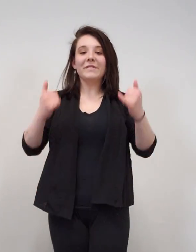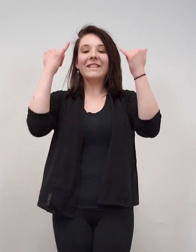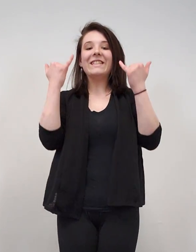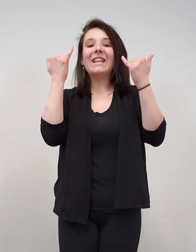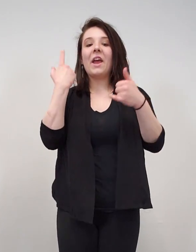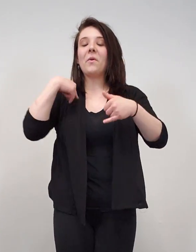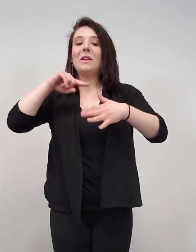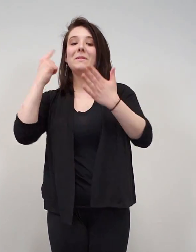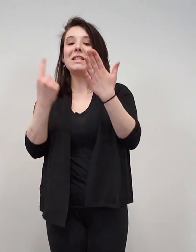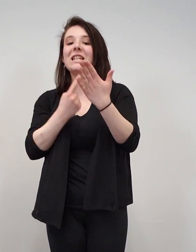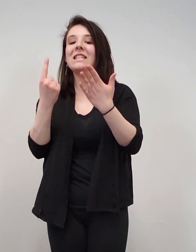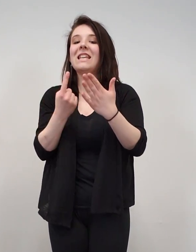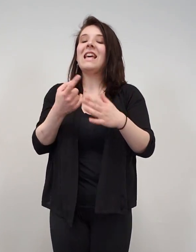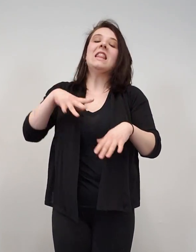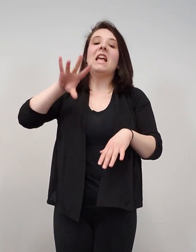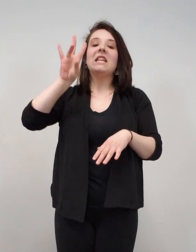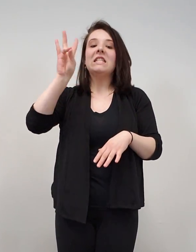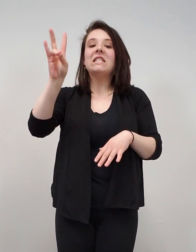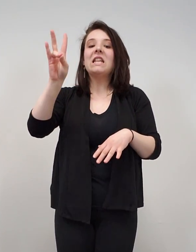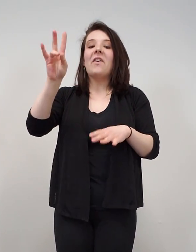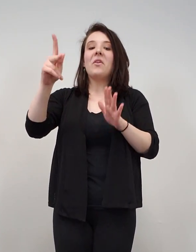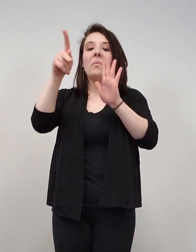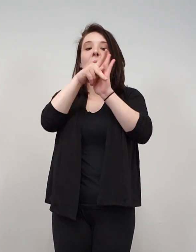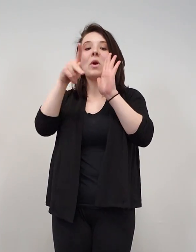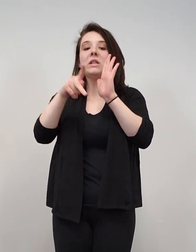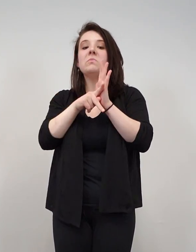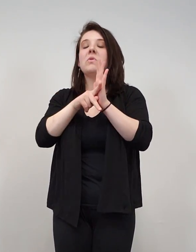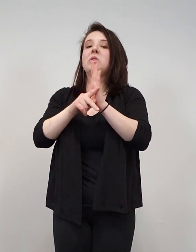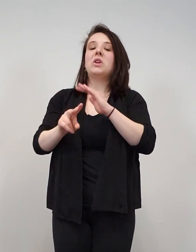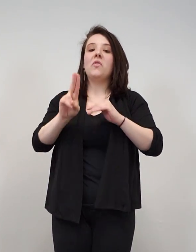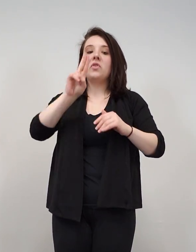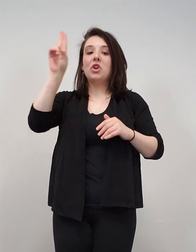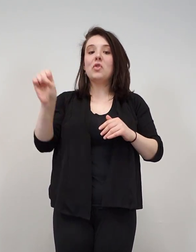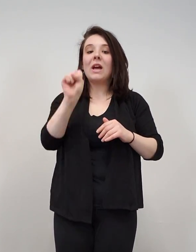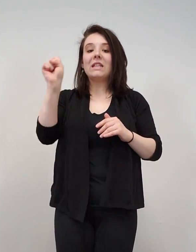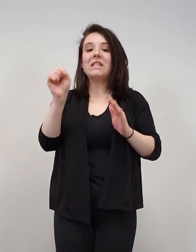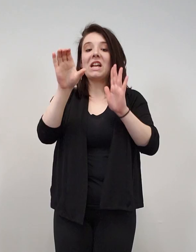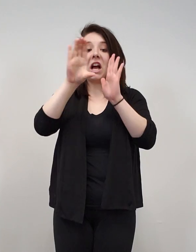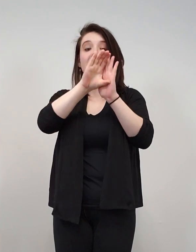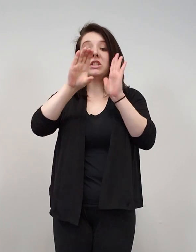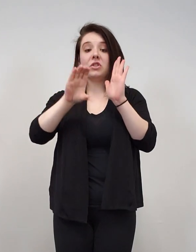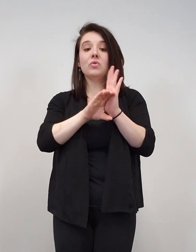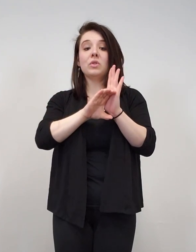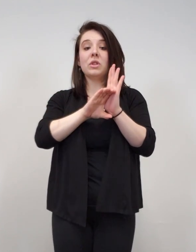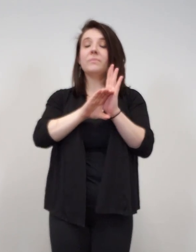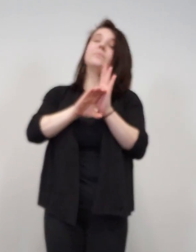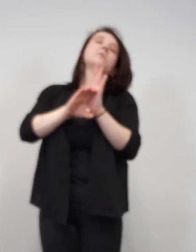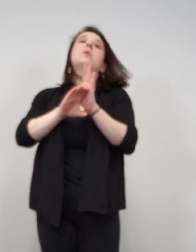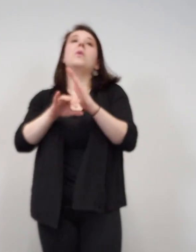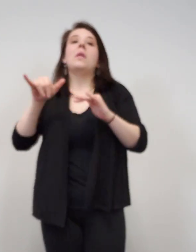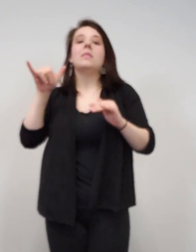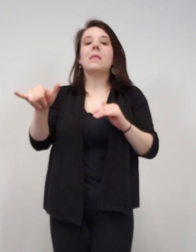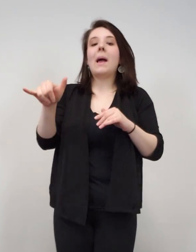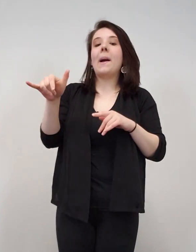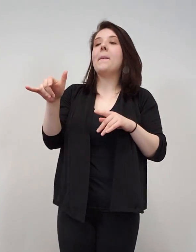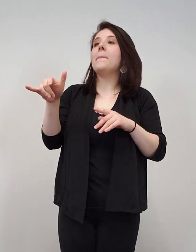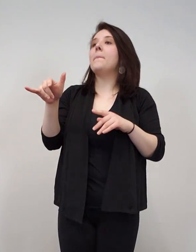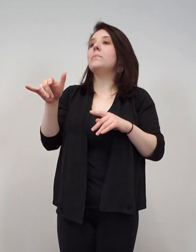Popular sovereignty. Popular sovereignty means the people have the power in the government. Okay? When